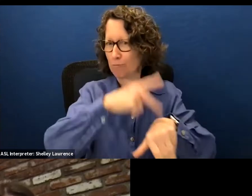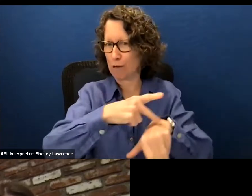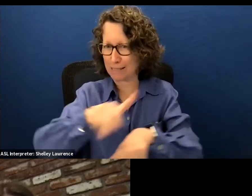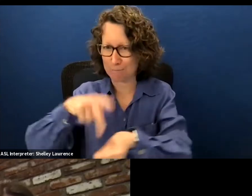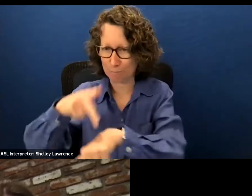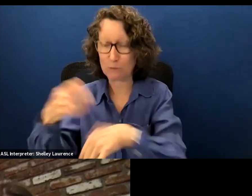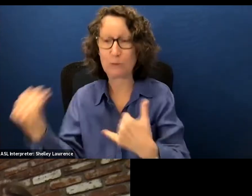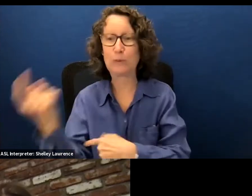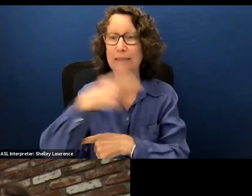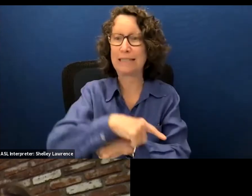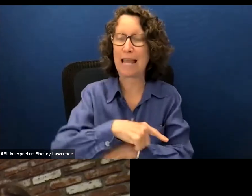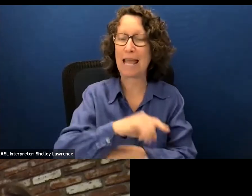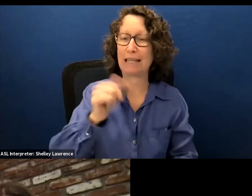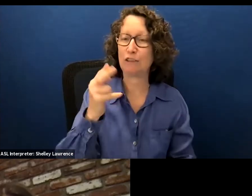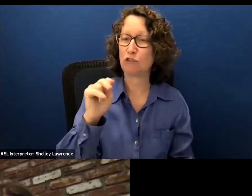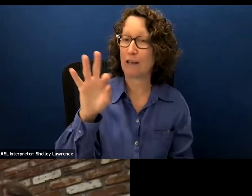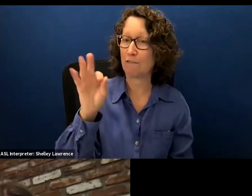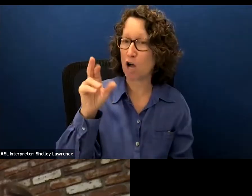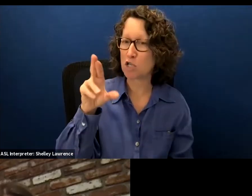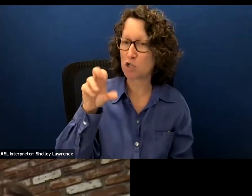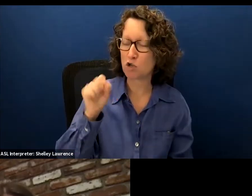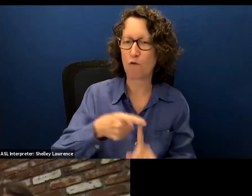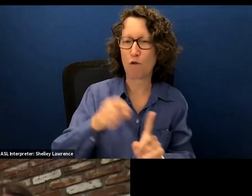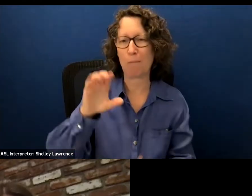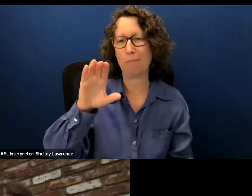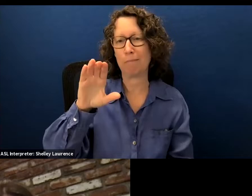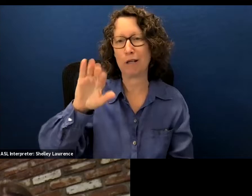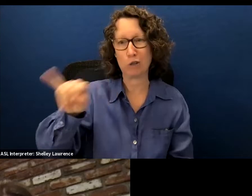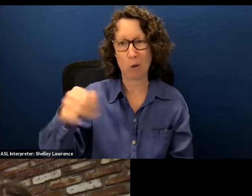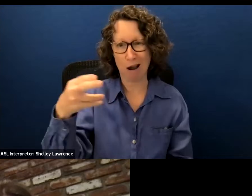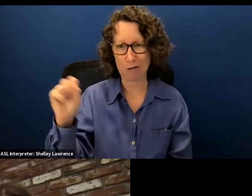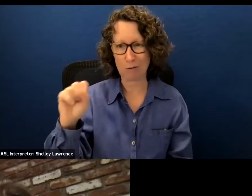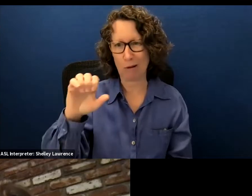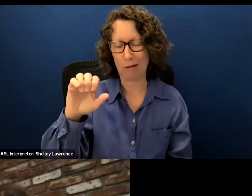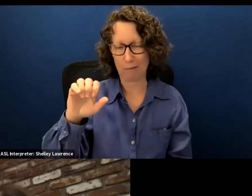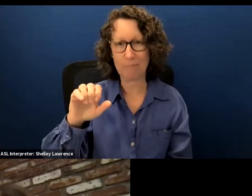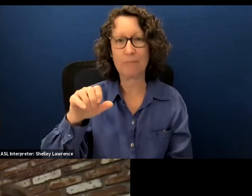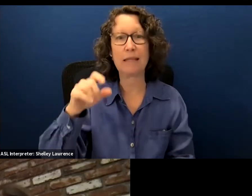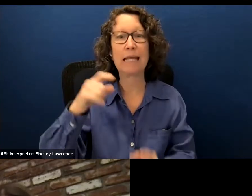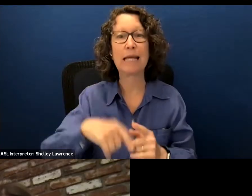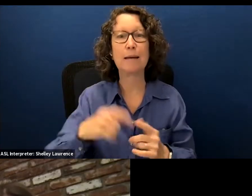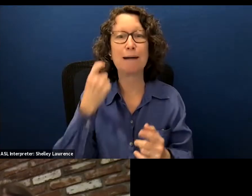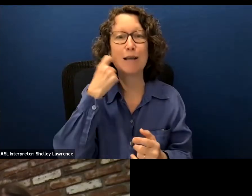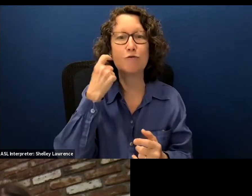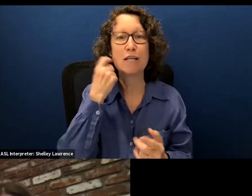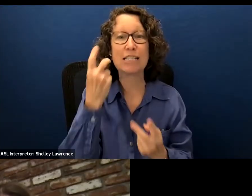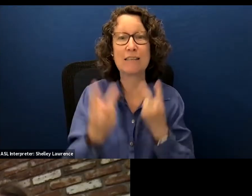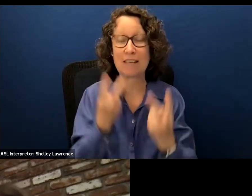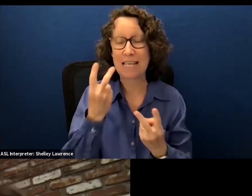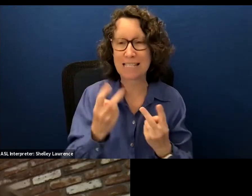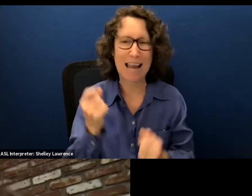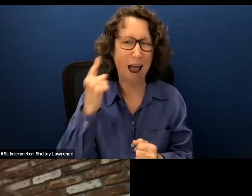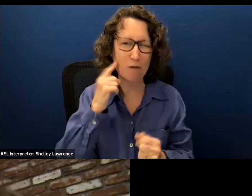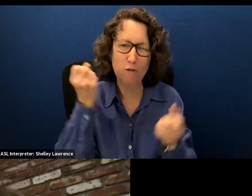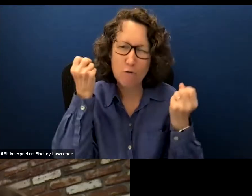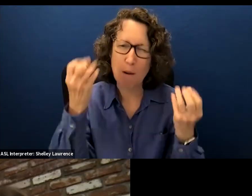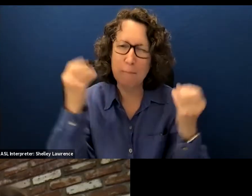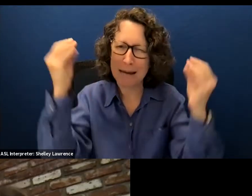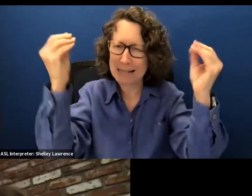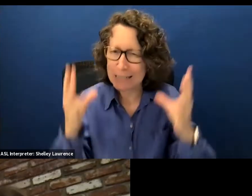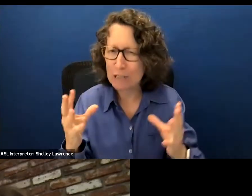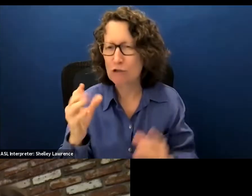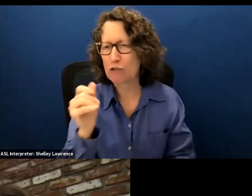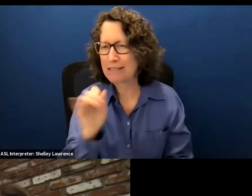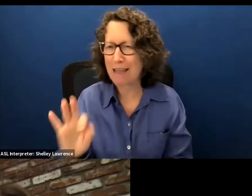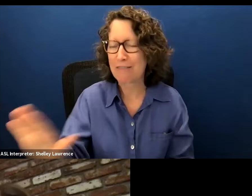Today, we have Principal Jen Foster from La Colina Junior High School. In my recent visit to La Colina, I heard from so many teachers and staff about